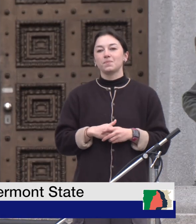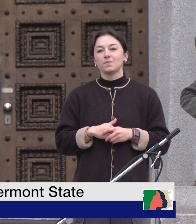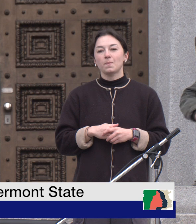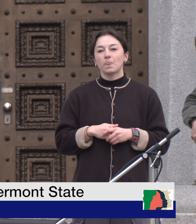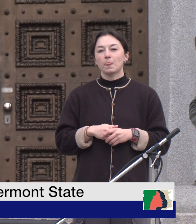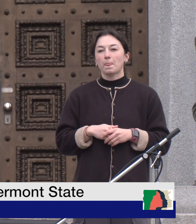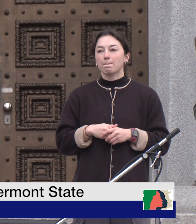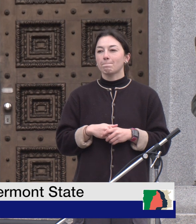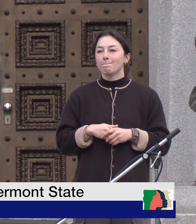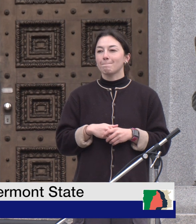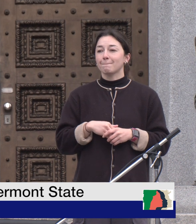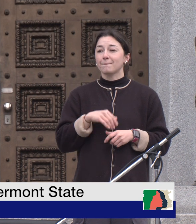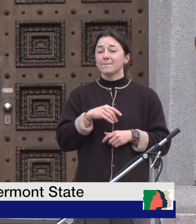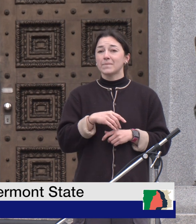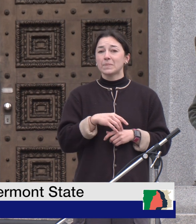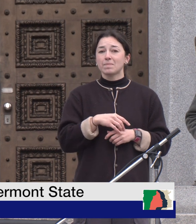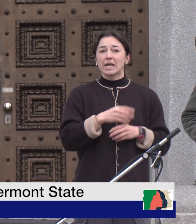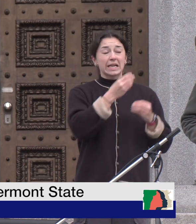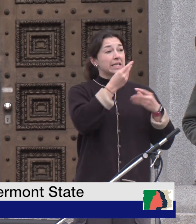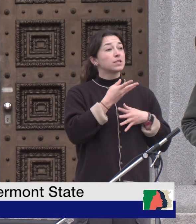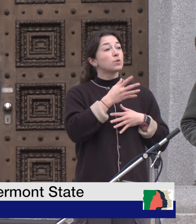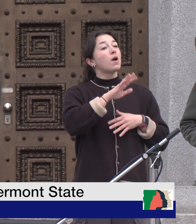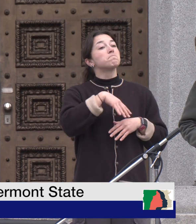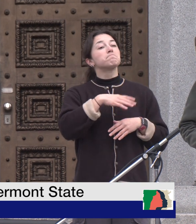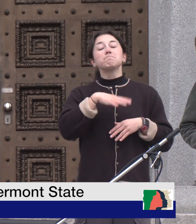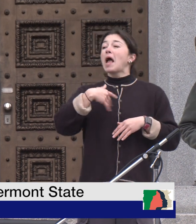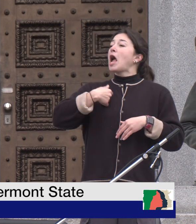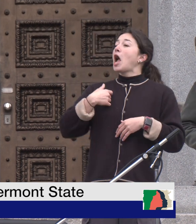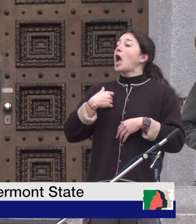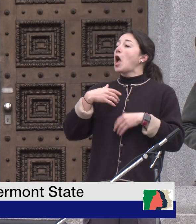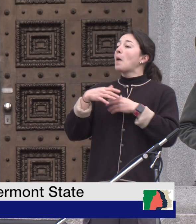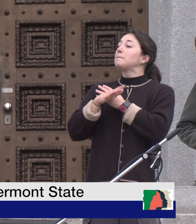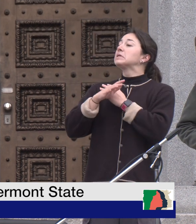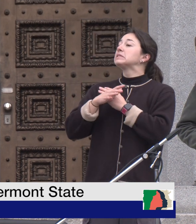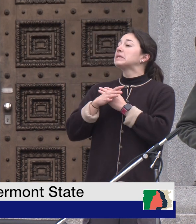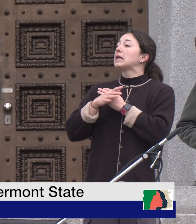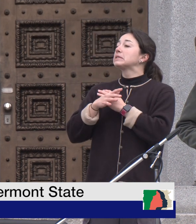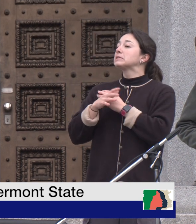and he tells us he will protect us.